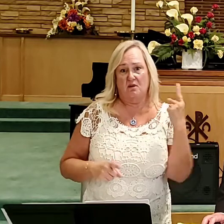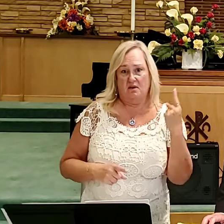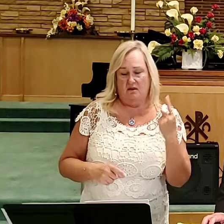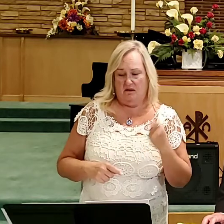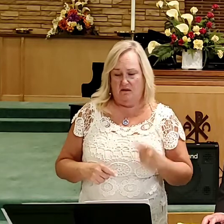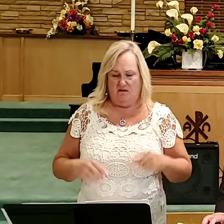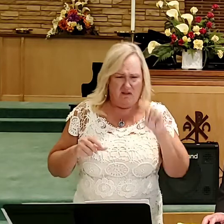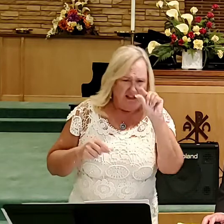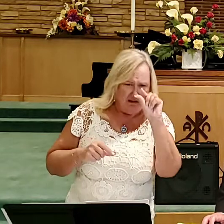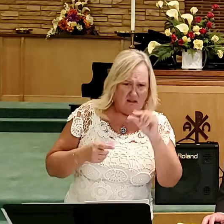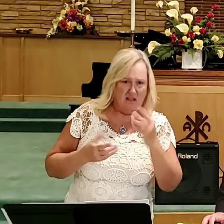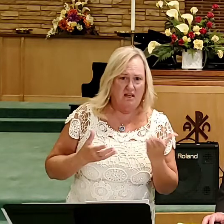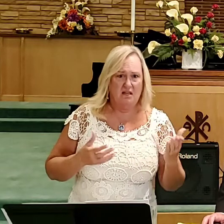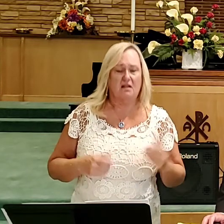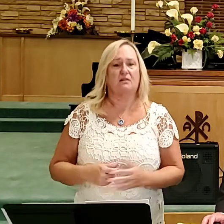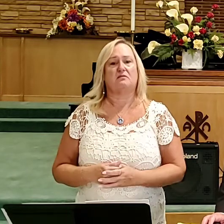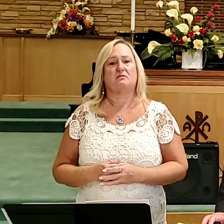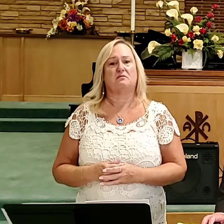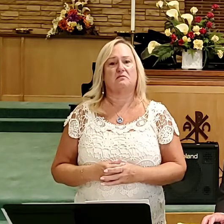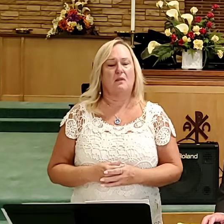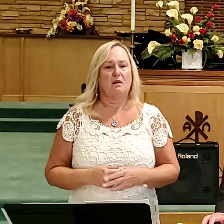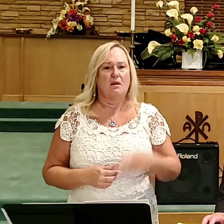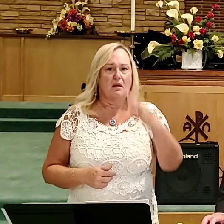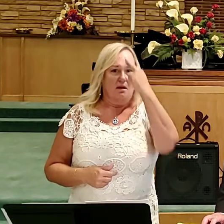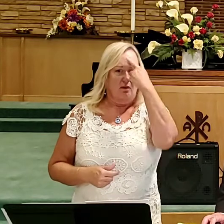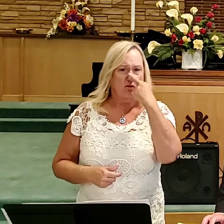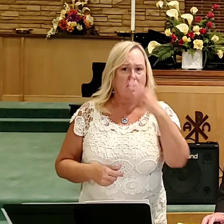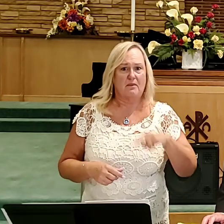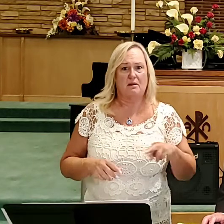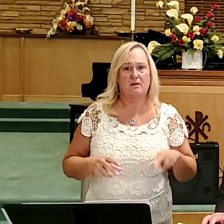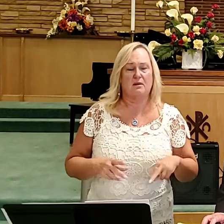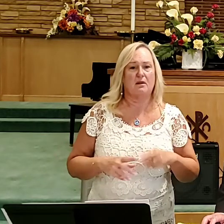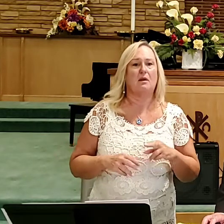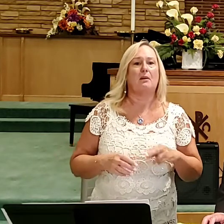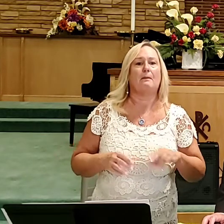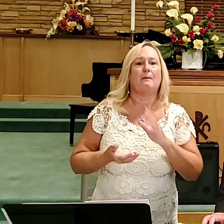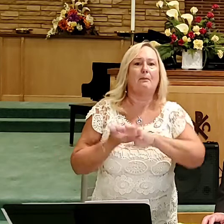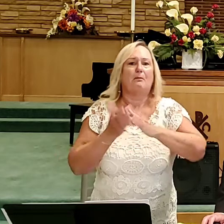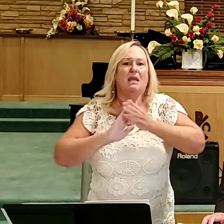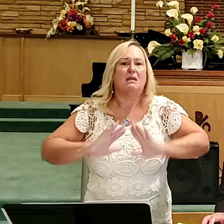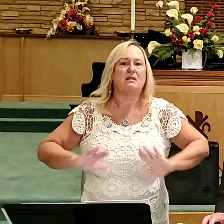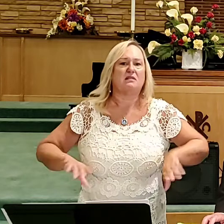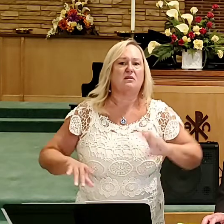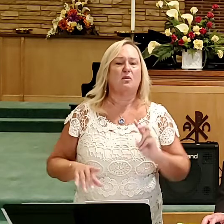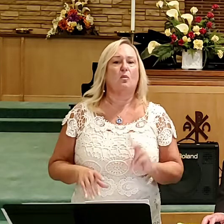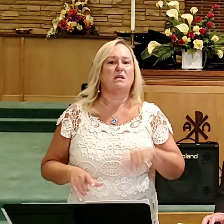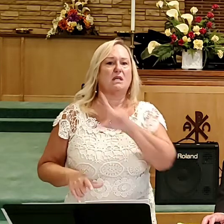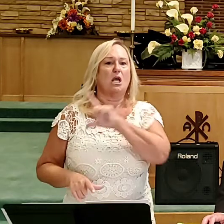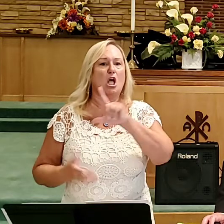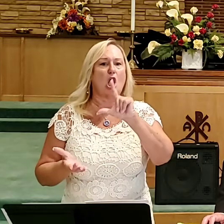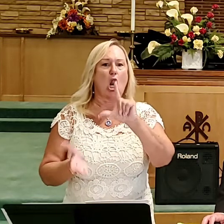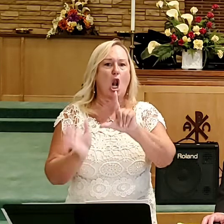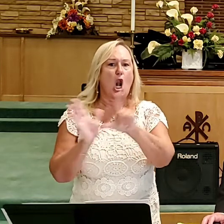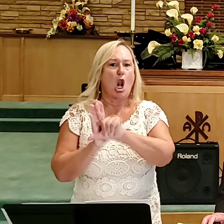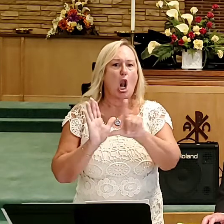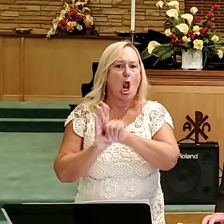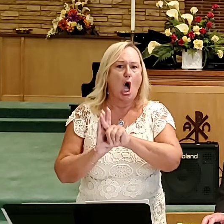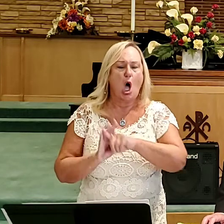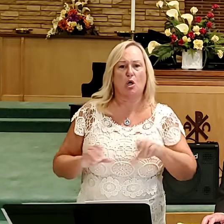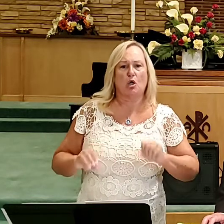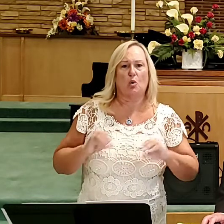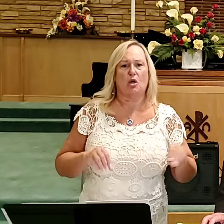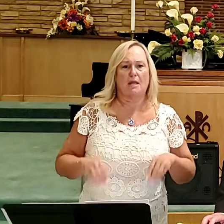for the least little thing. The Roman version of peace was a law and order kind that